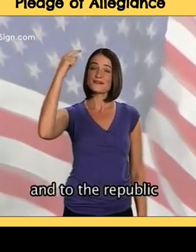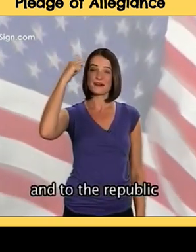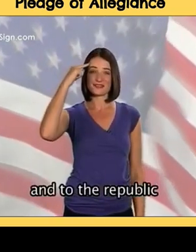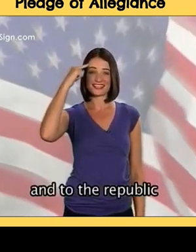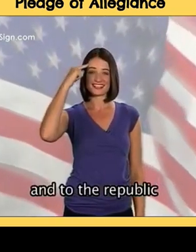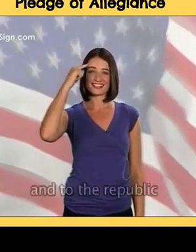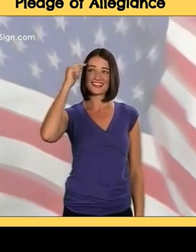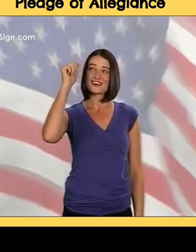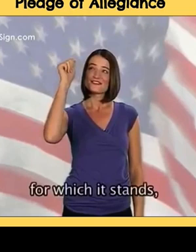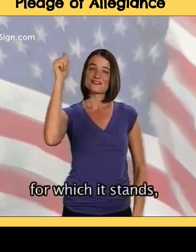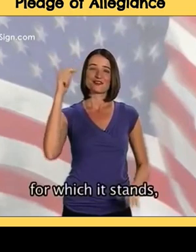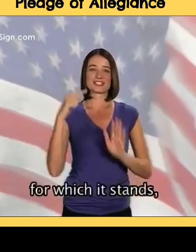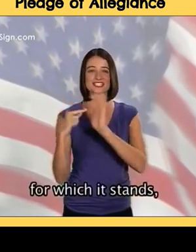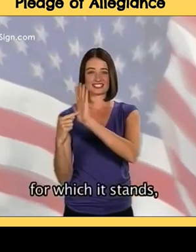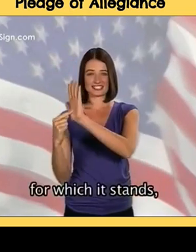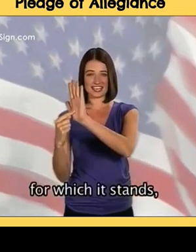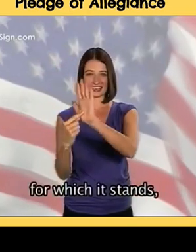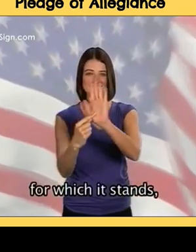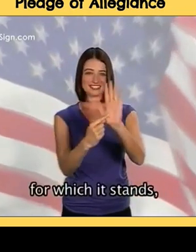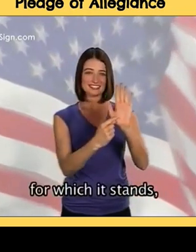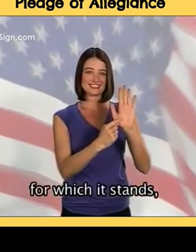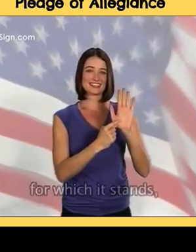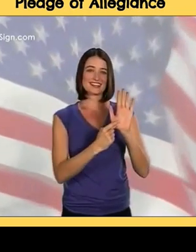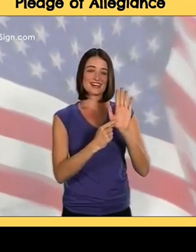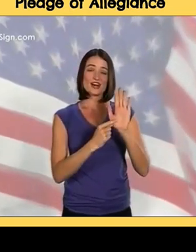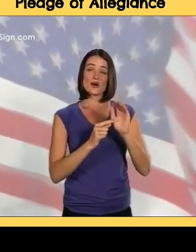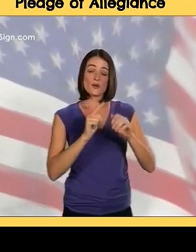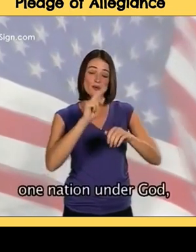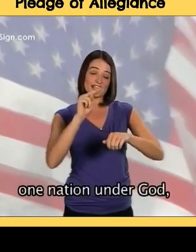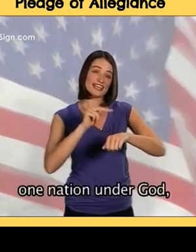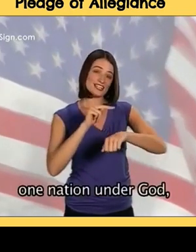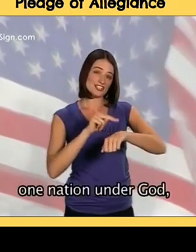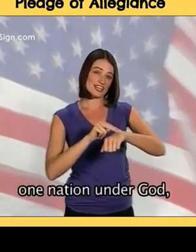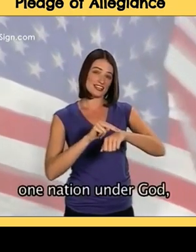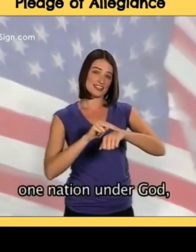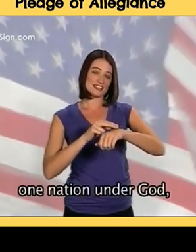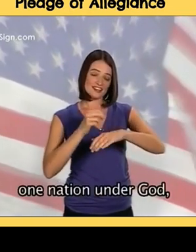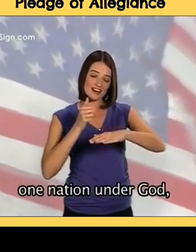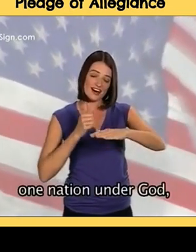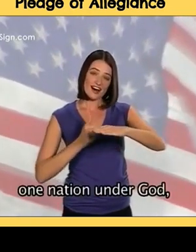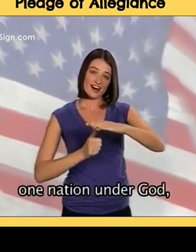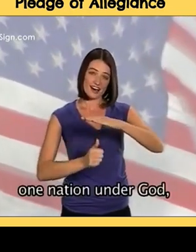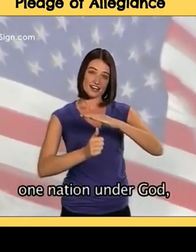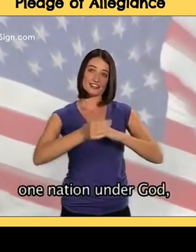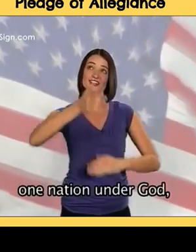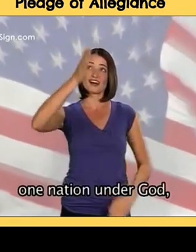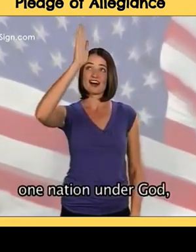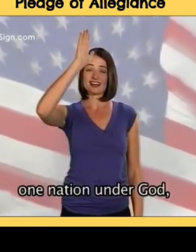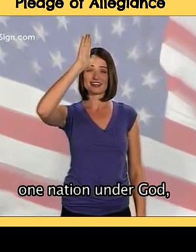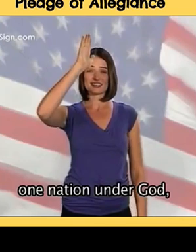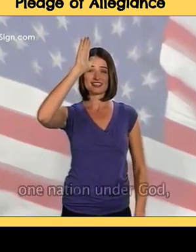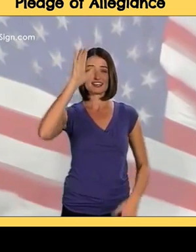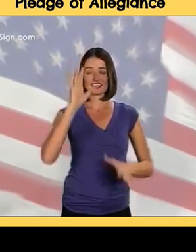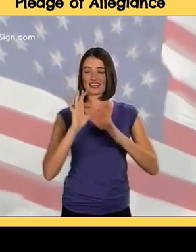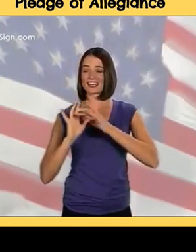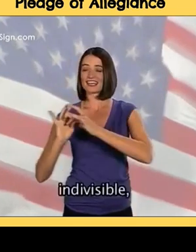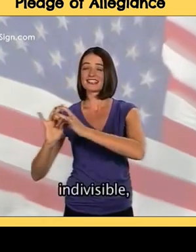to the republic for which it stands, one nation under